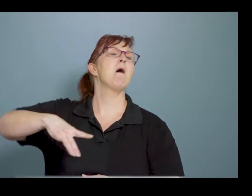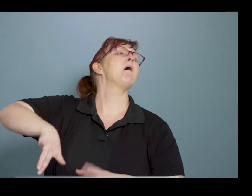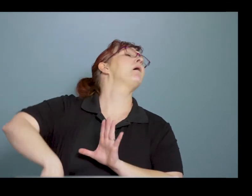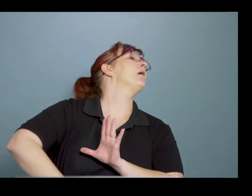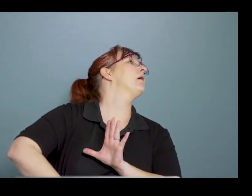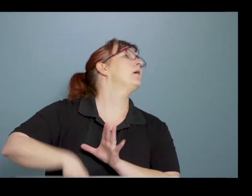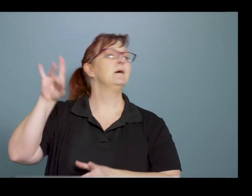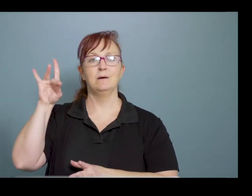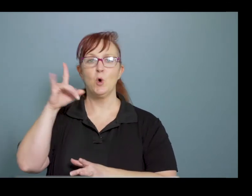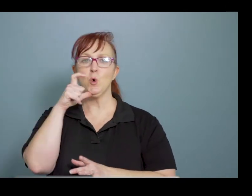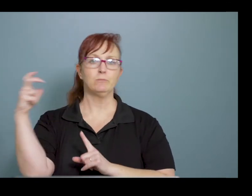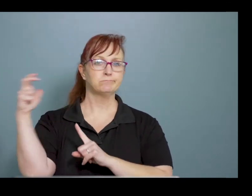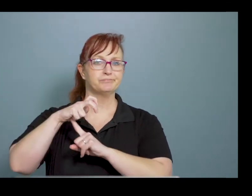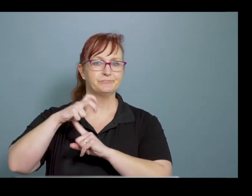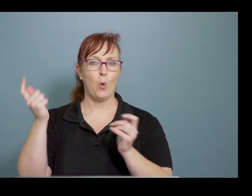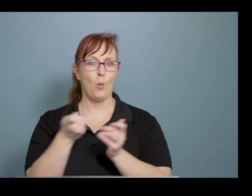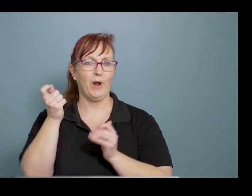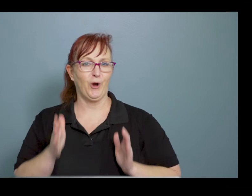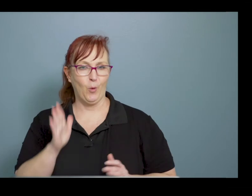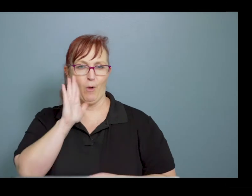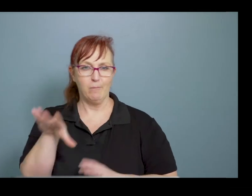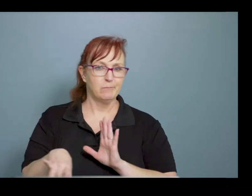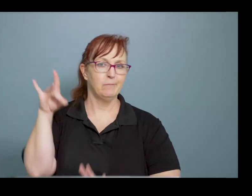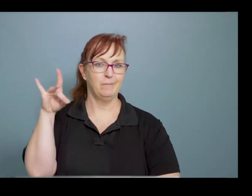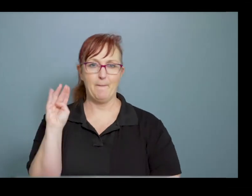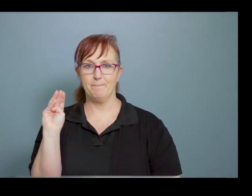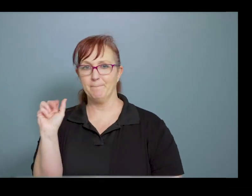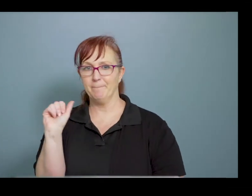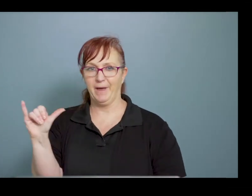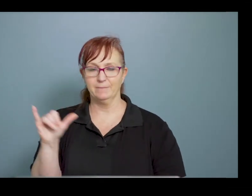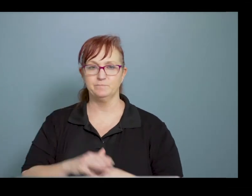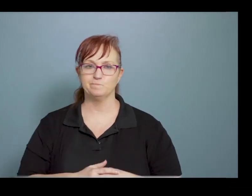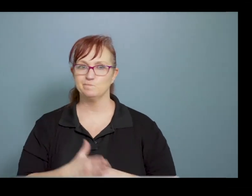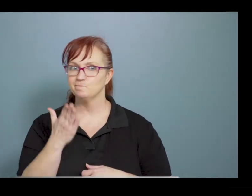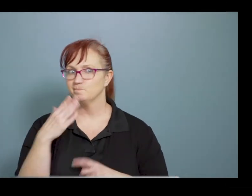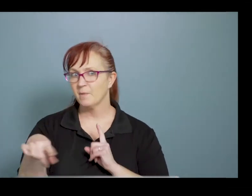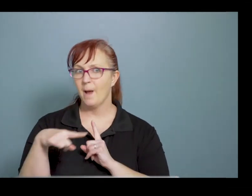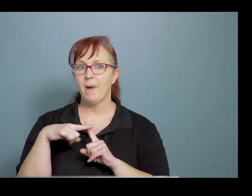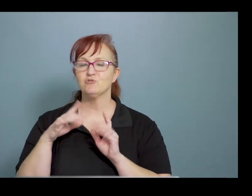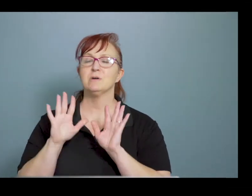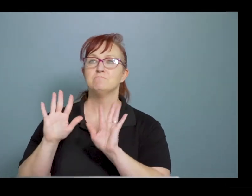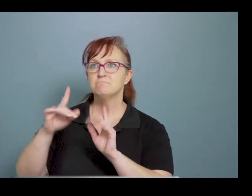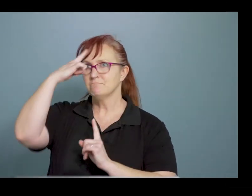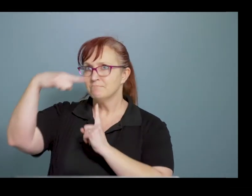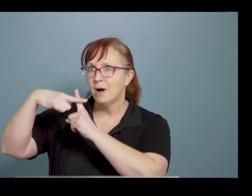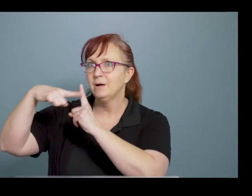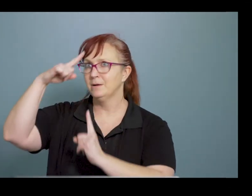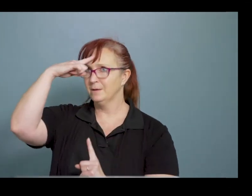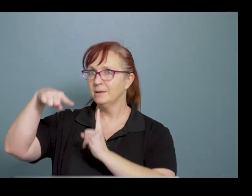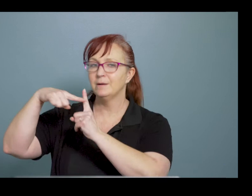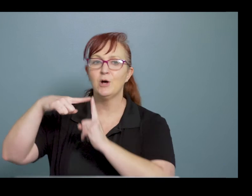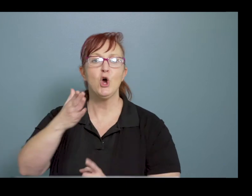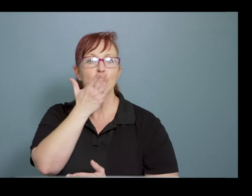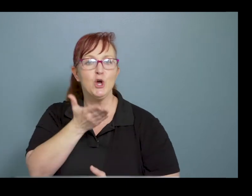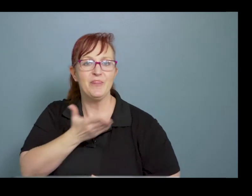as has been our mantra this morning. Good things are coming. So if you